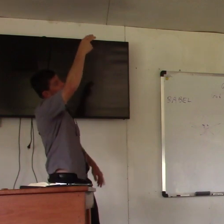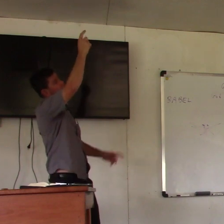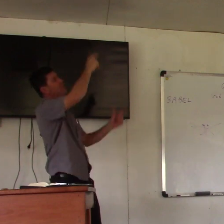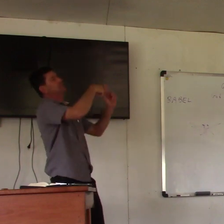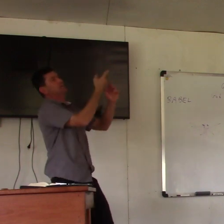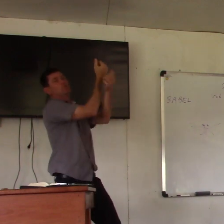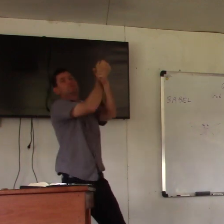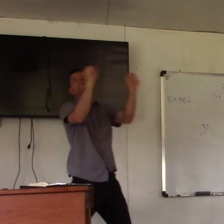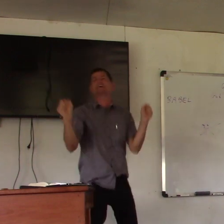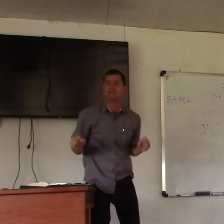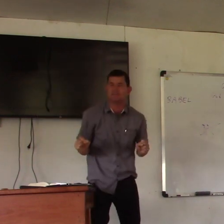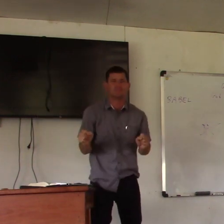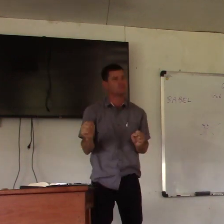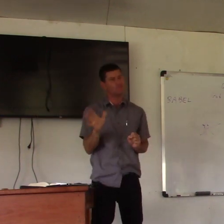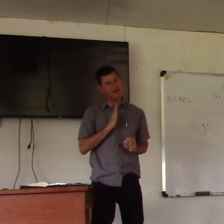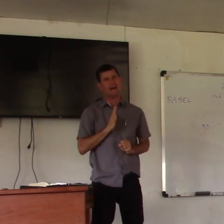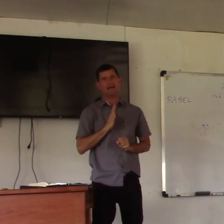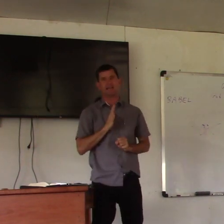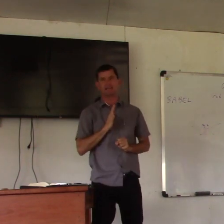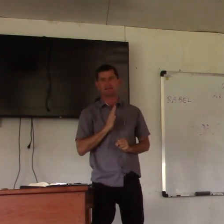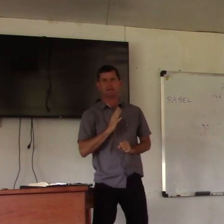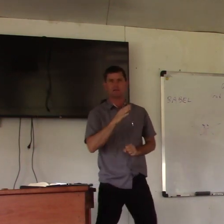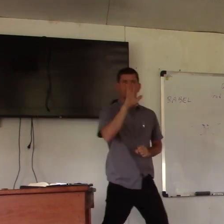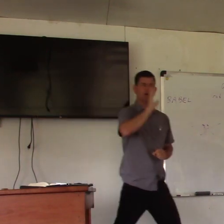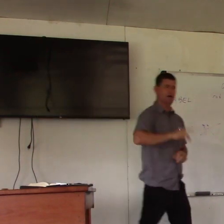high and then we'll be saved. Fine. God,